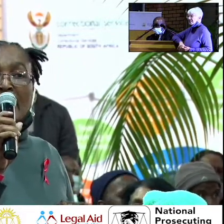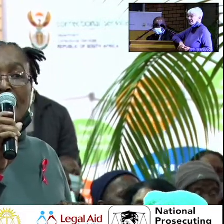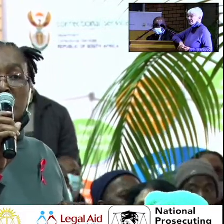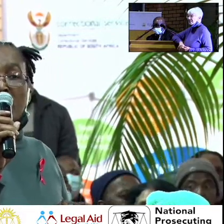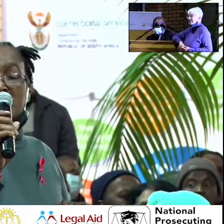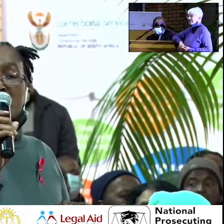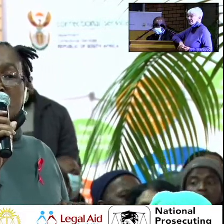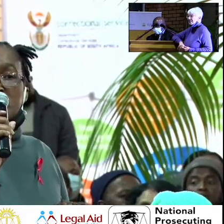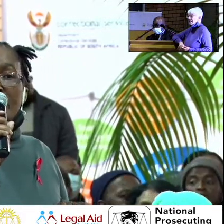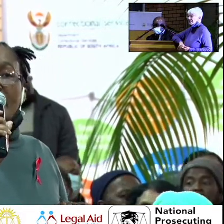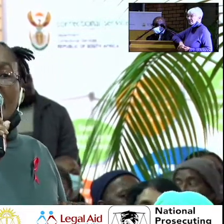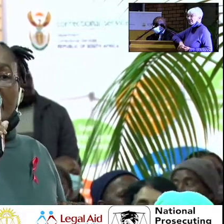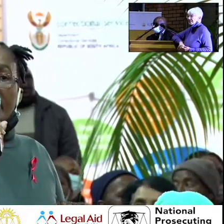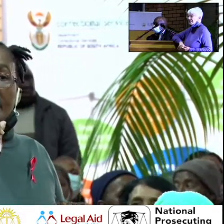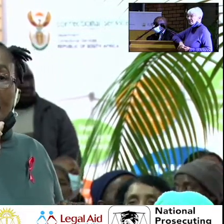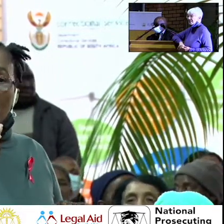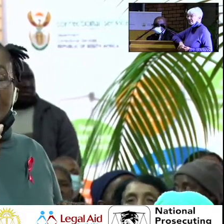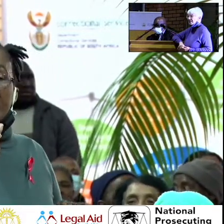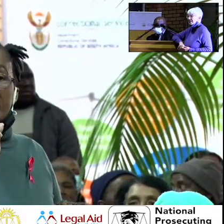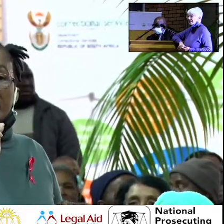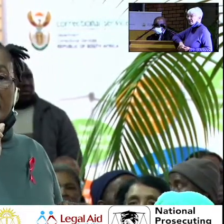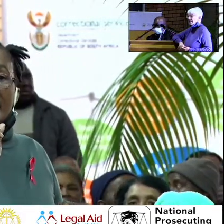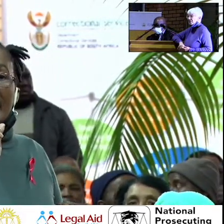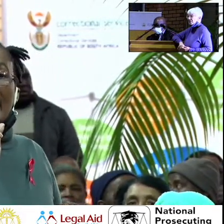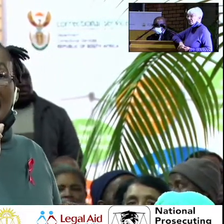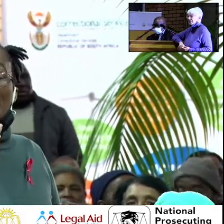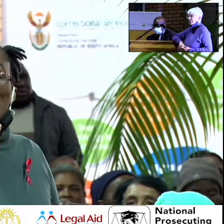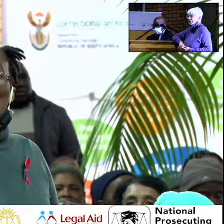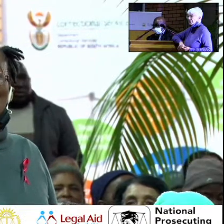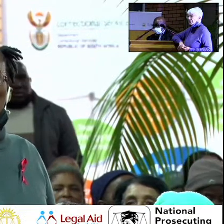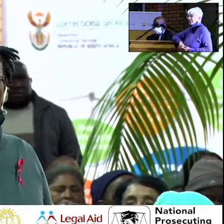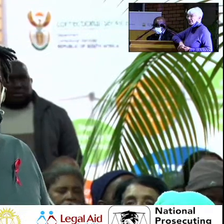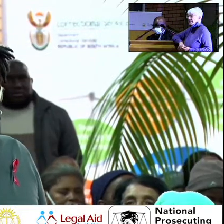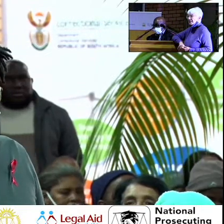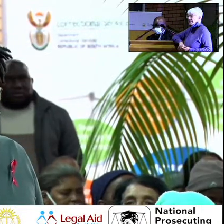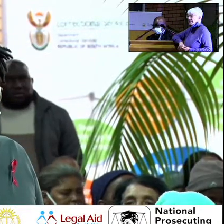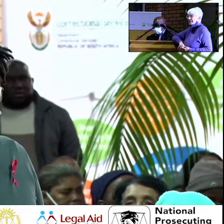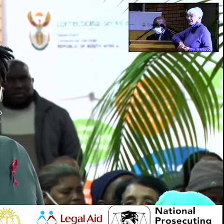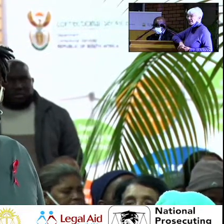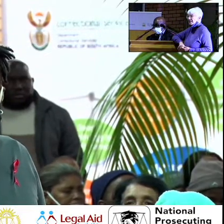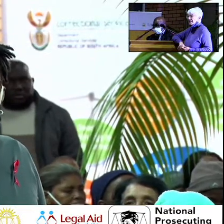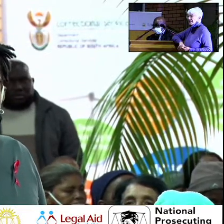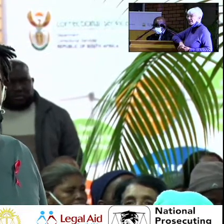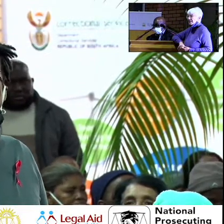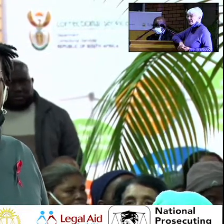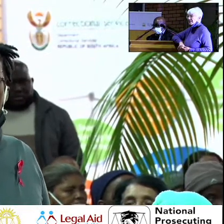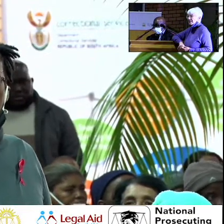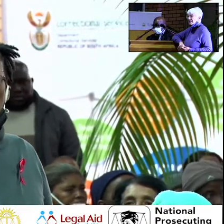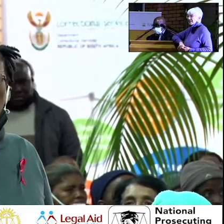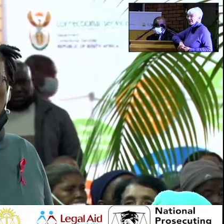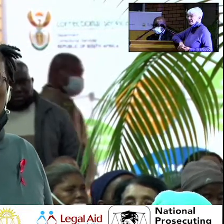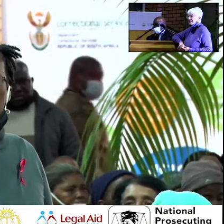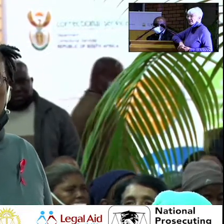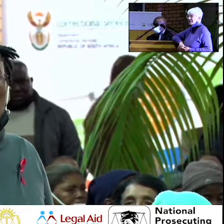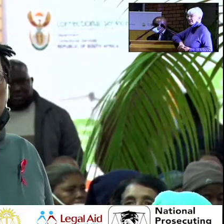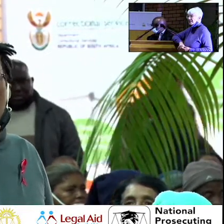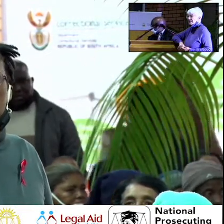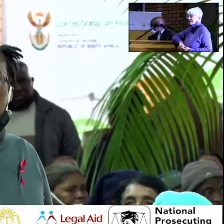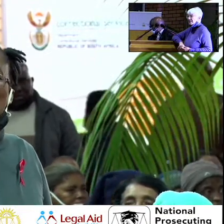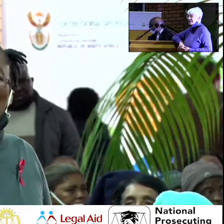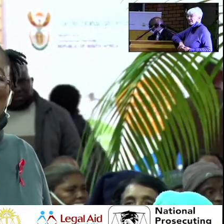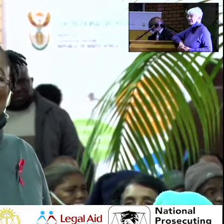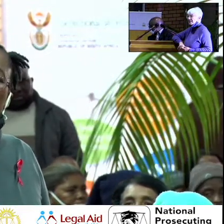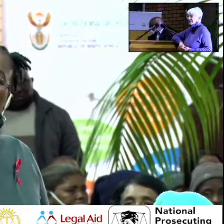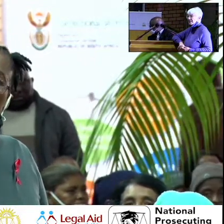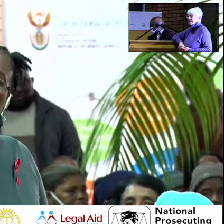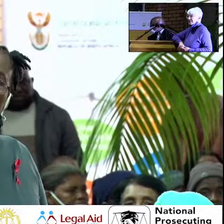complain about I was abused by my boyfriend. And the policeman who did talk to me told me that you are not